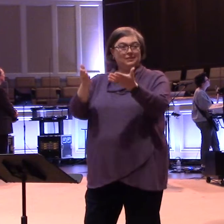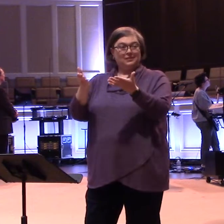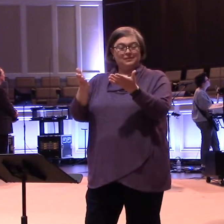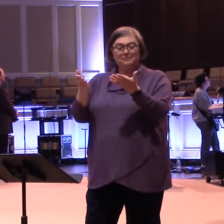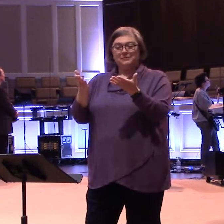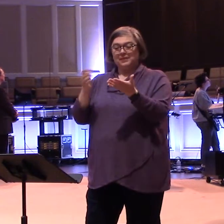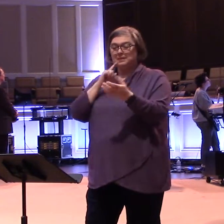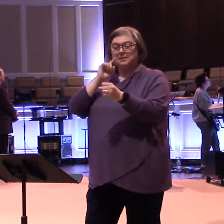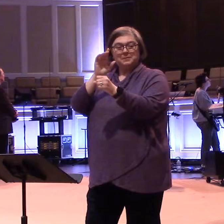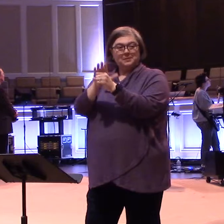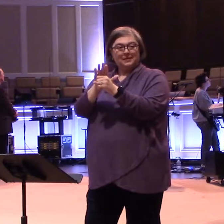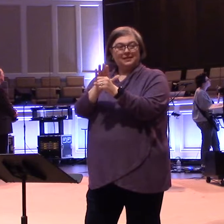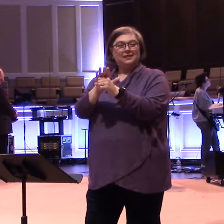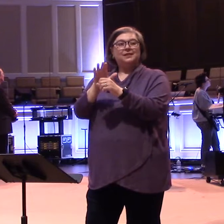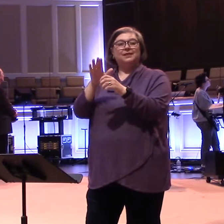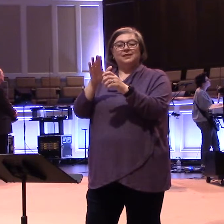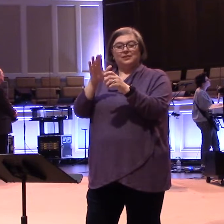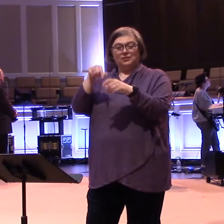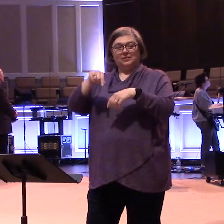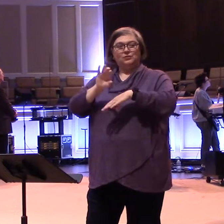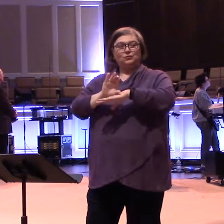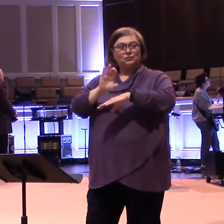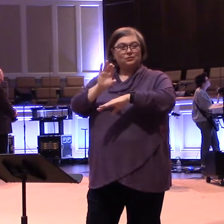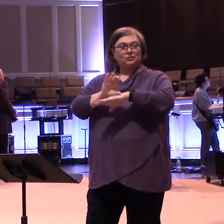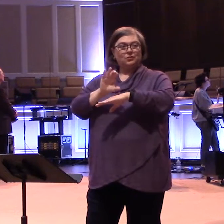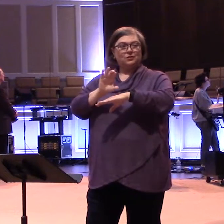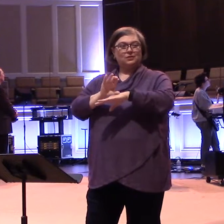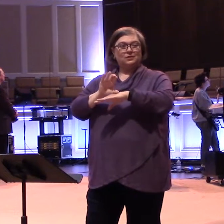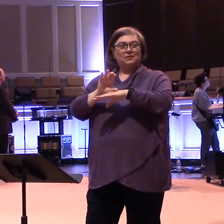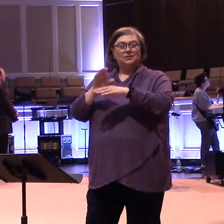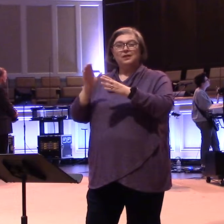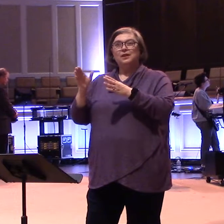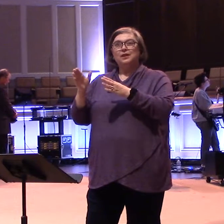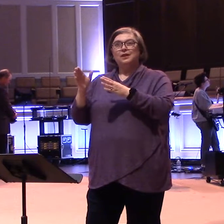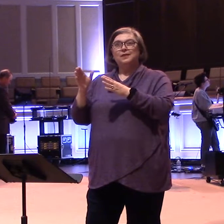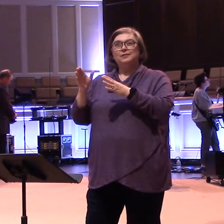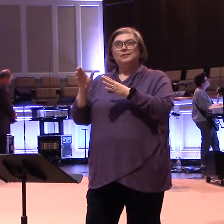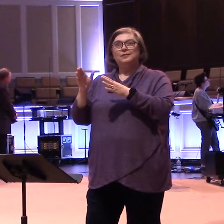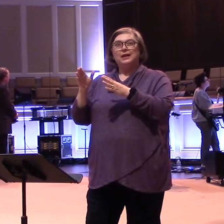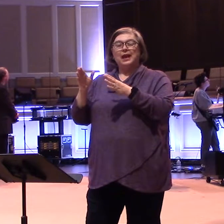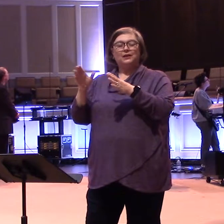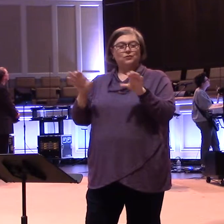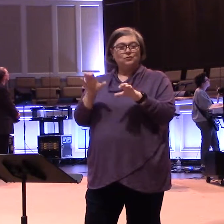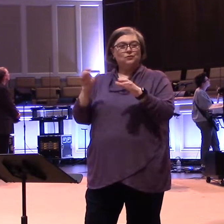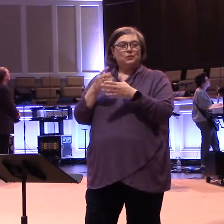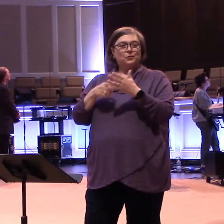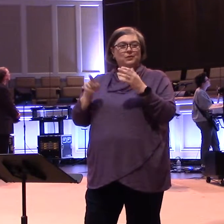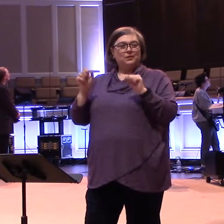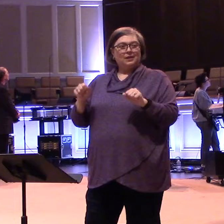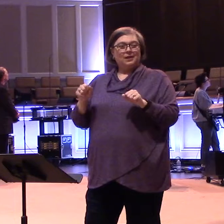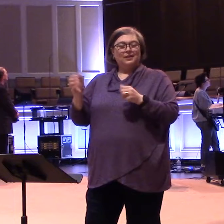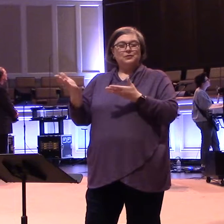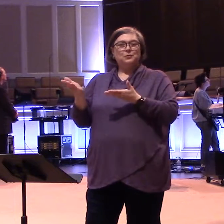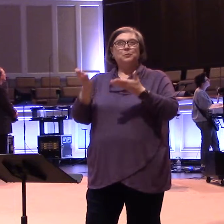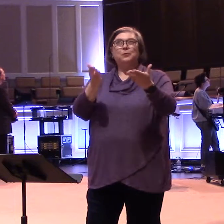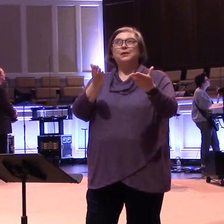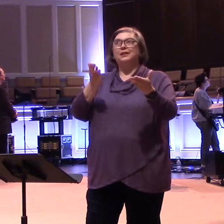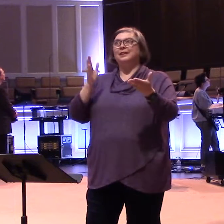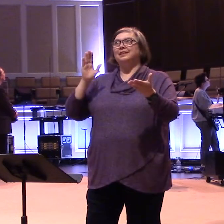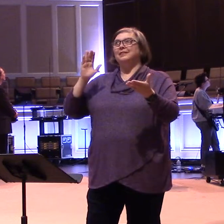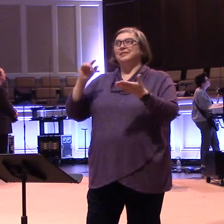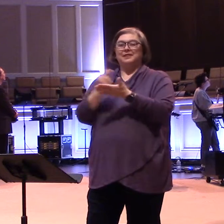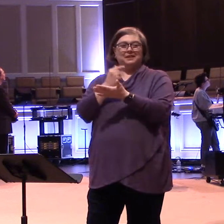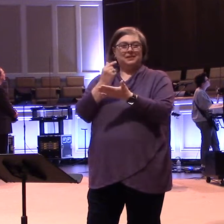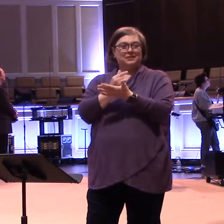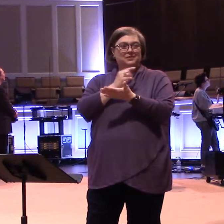Do you commit to being a part of this church and moving everything forward to make a difference in this world for Christ? Yes. Awesome. Well, because of your